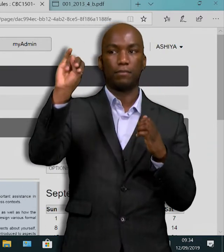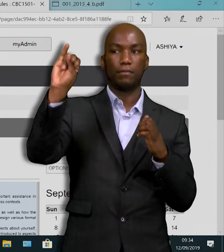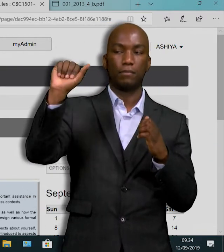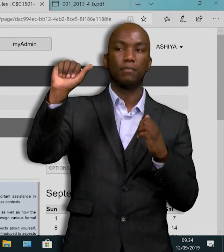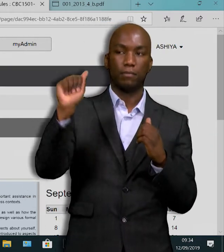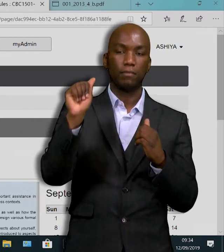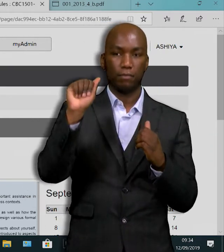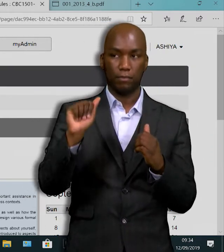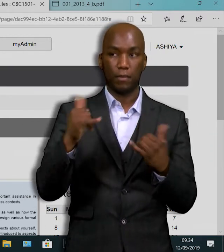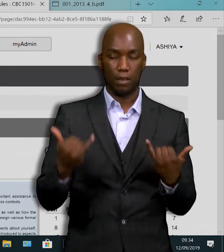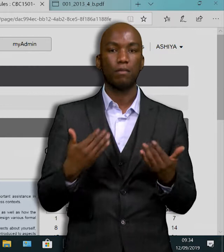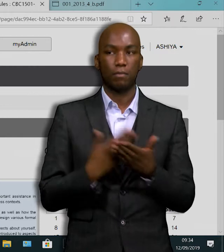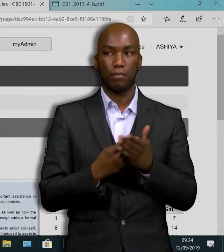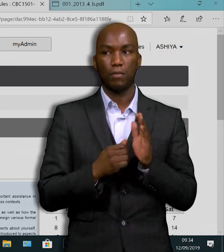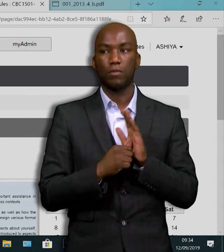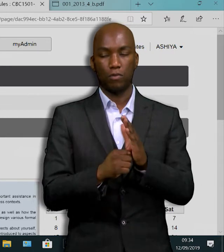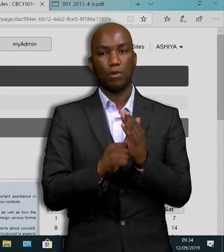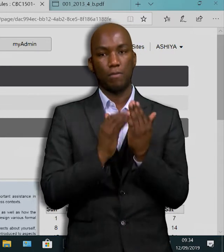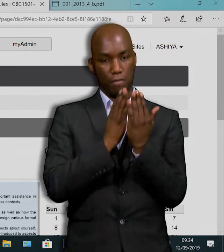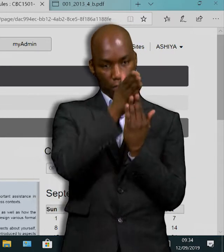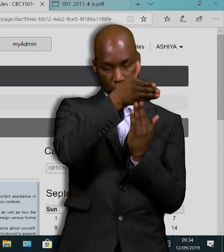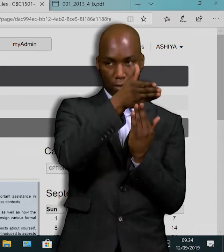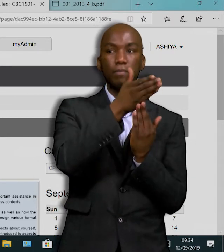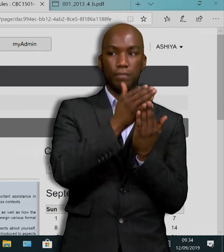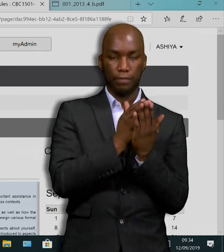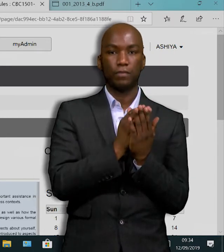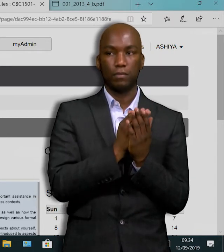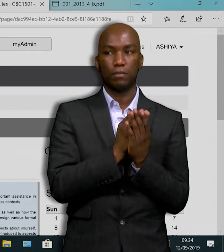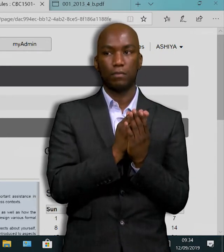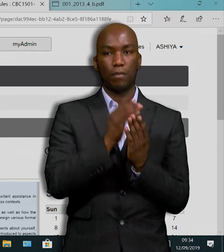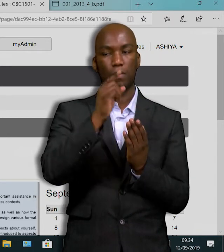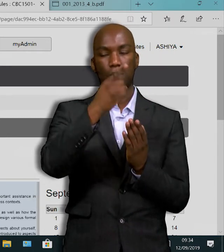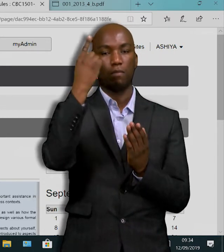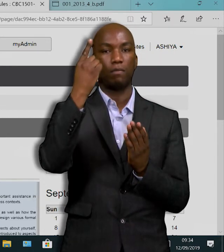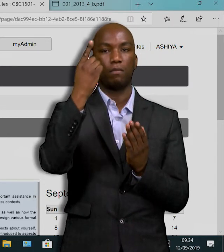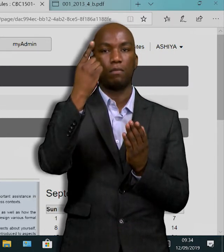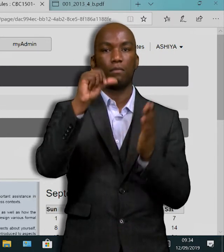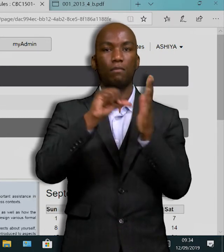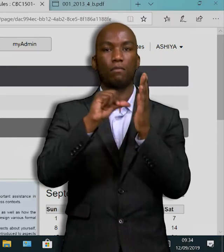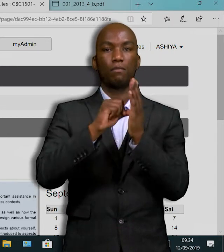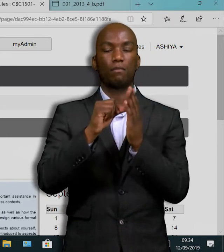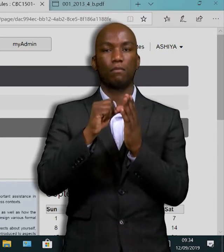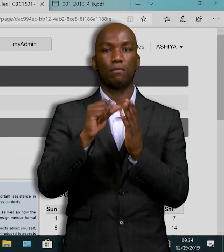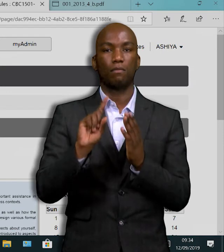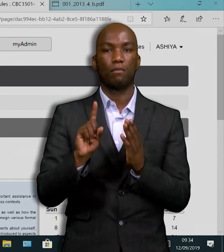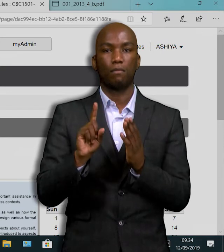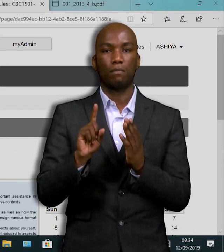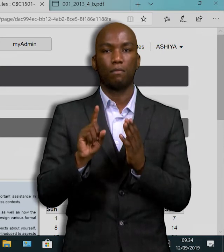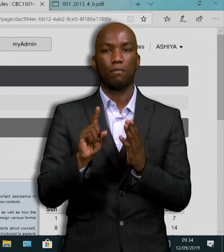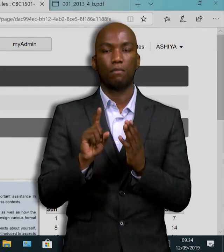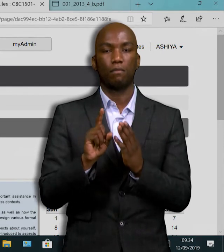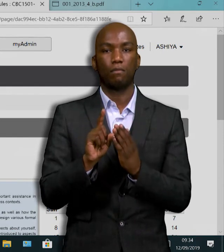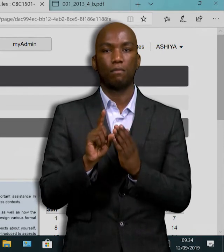Now you can peruse the myUnisa site. The first thing that you need to do is to go